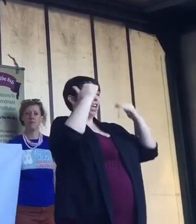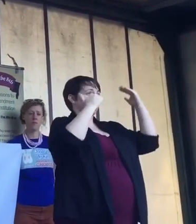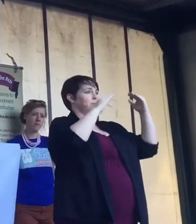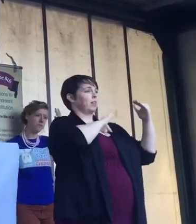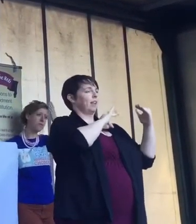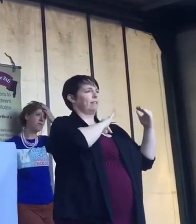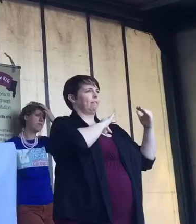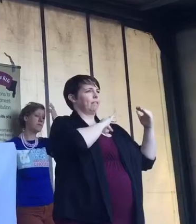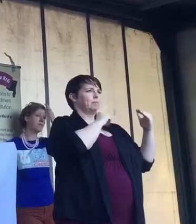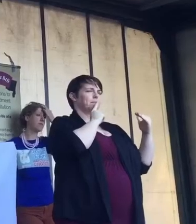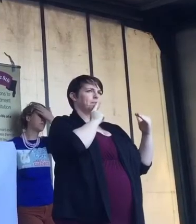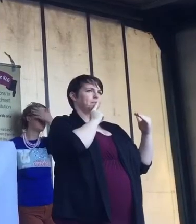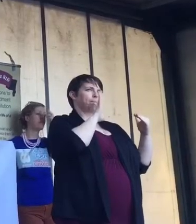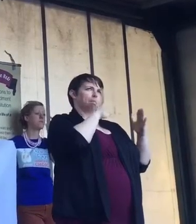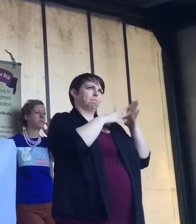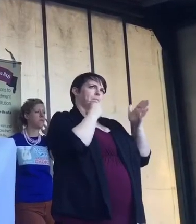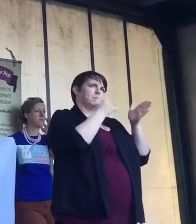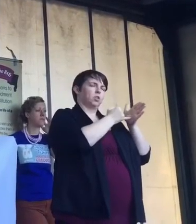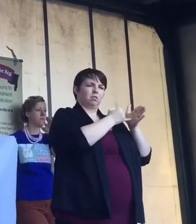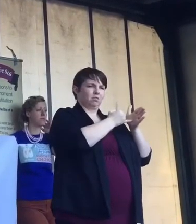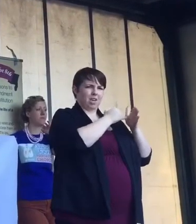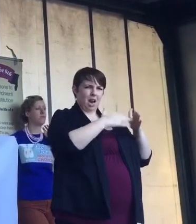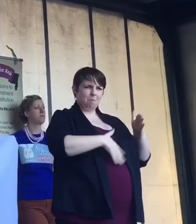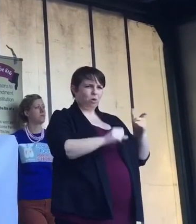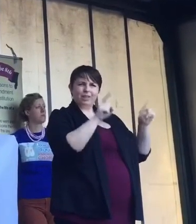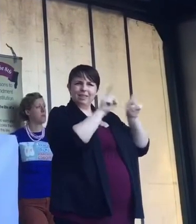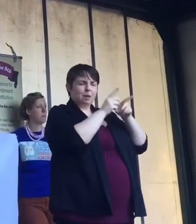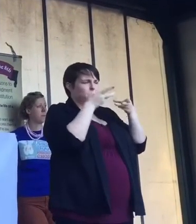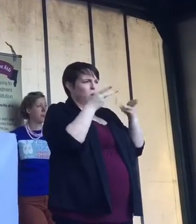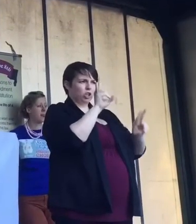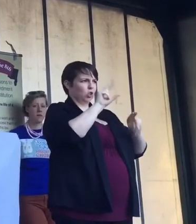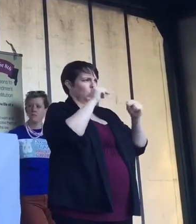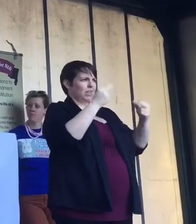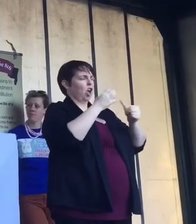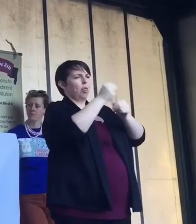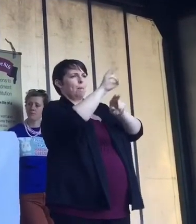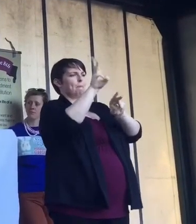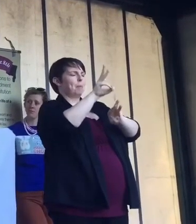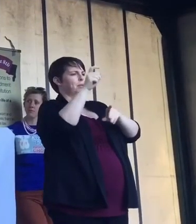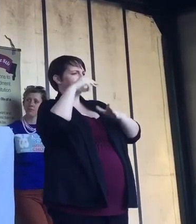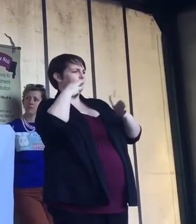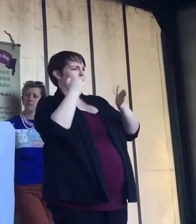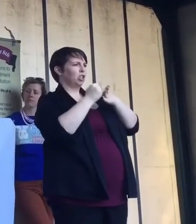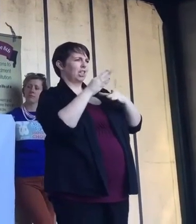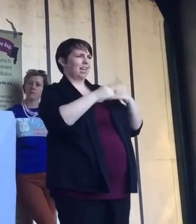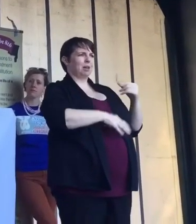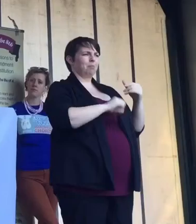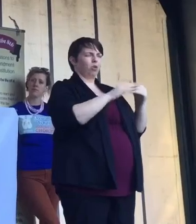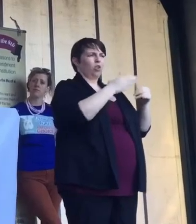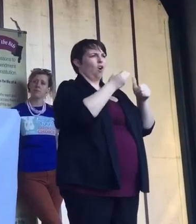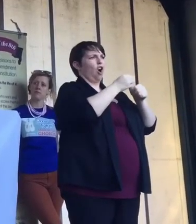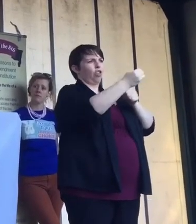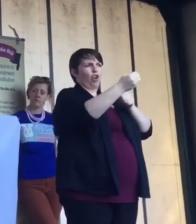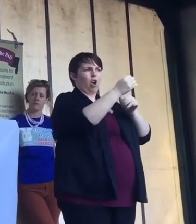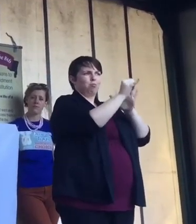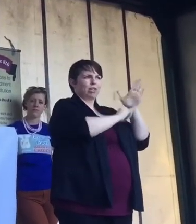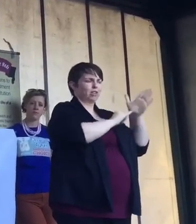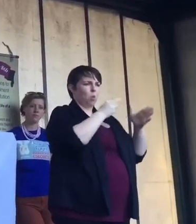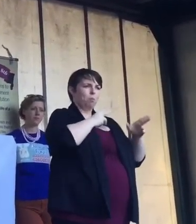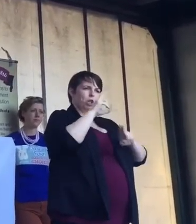themselves, needs to consent. An abortion should be no different. Only a woman can decide for herself.